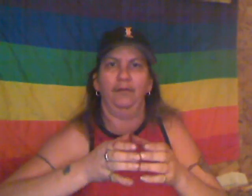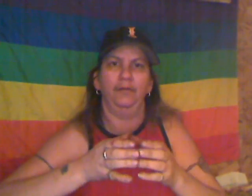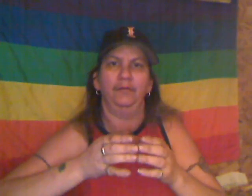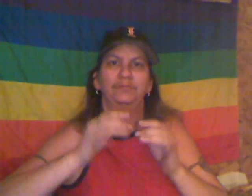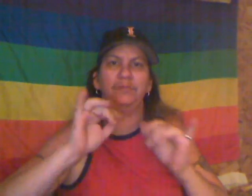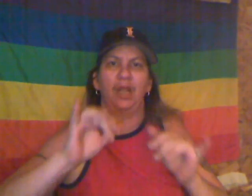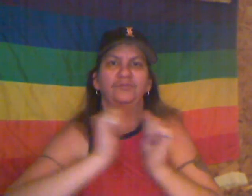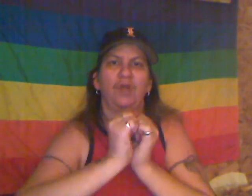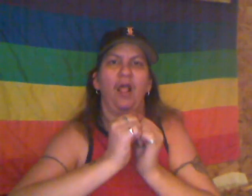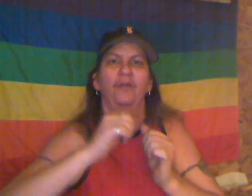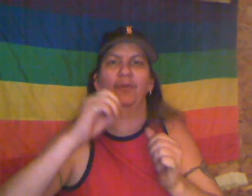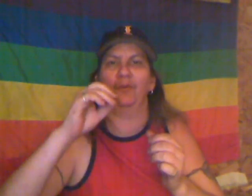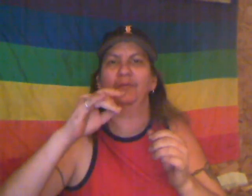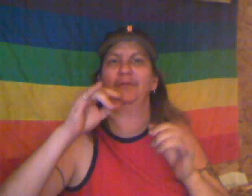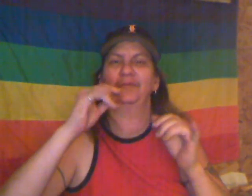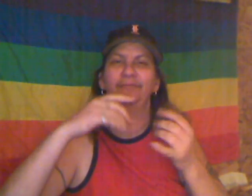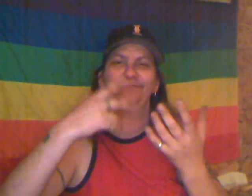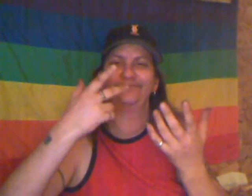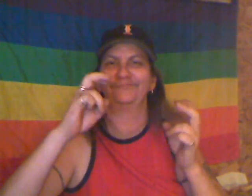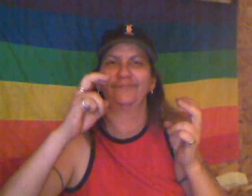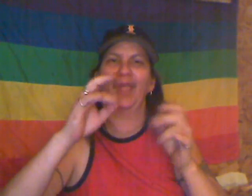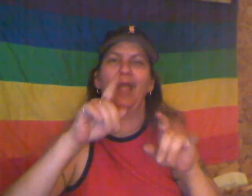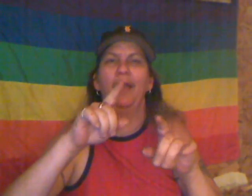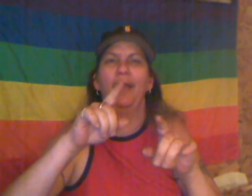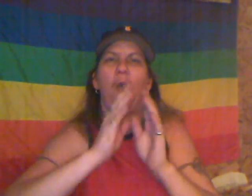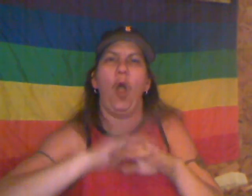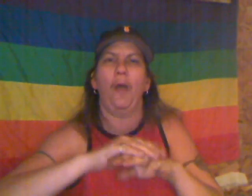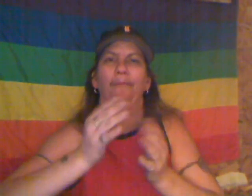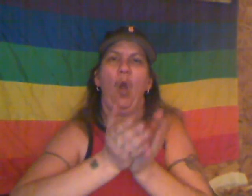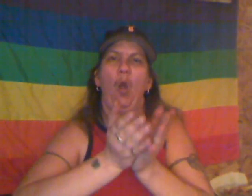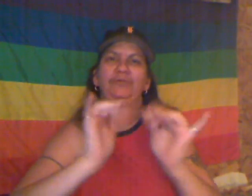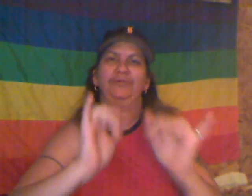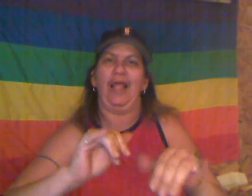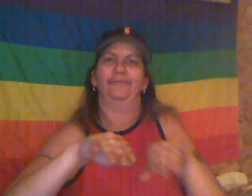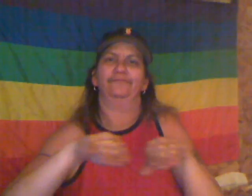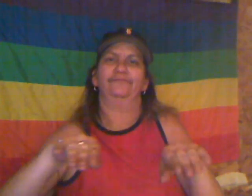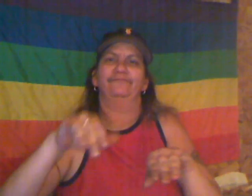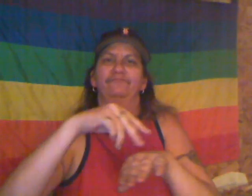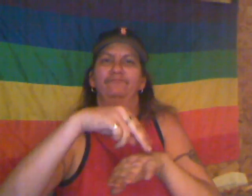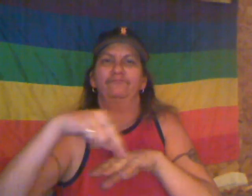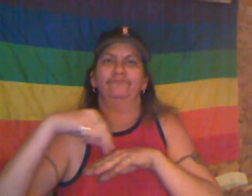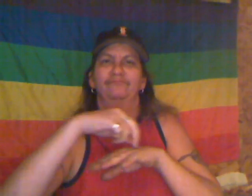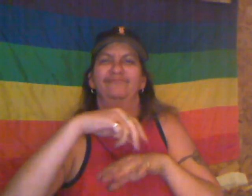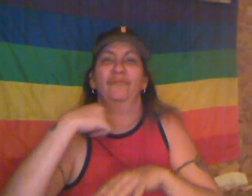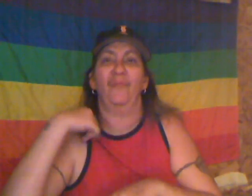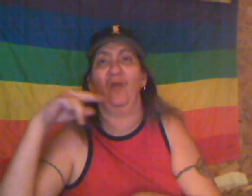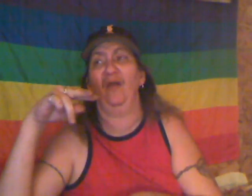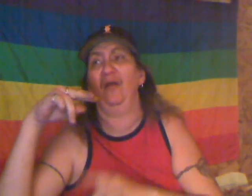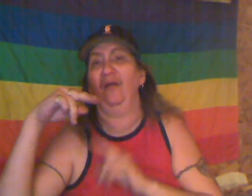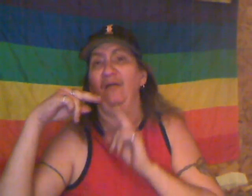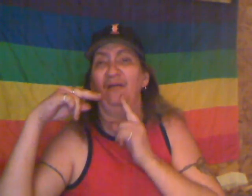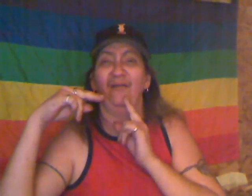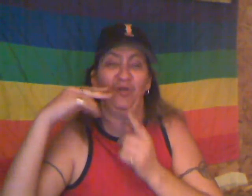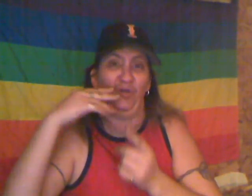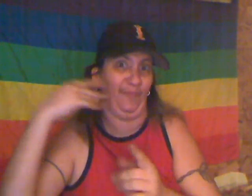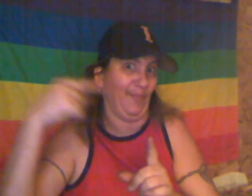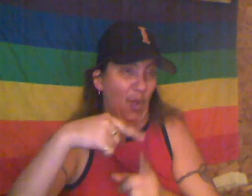discussion about the ocean. I want to talk to you about my sunglasses. Probably no different than yours, but did you know that a lot of NASA know-how